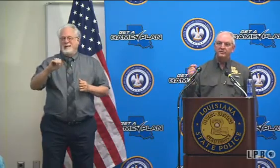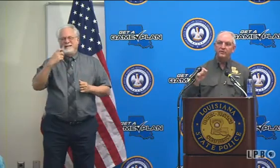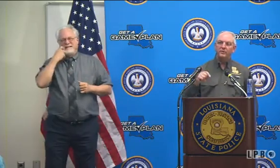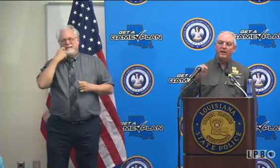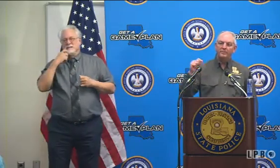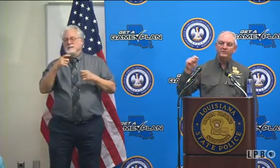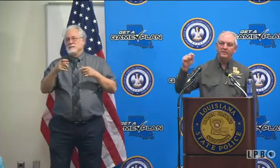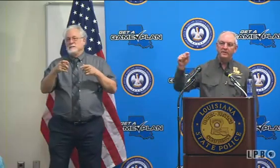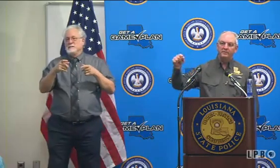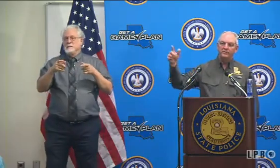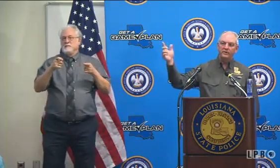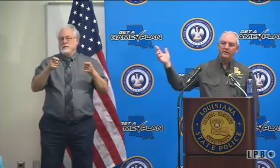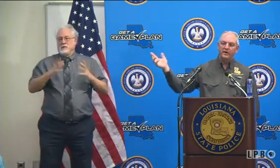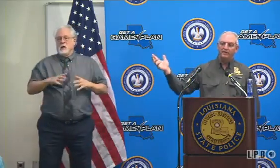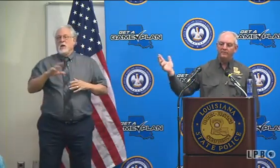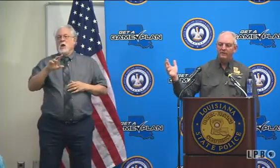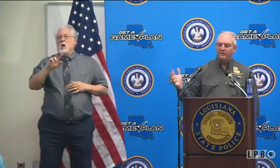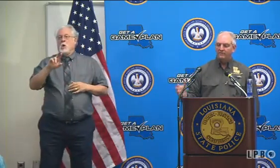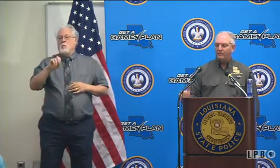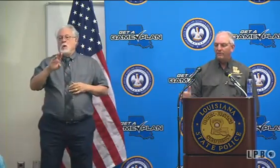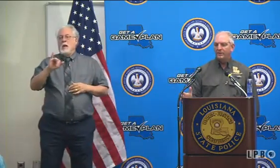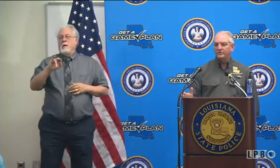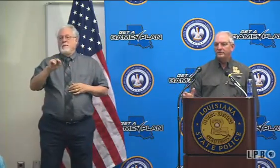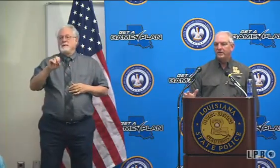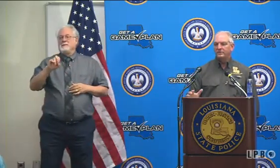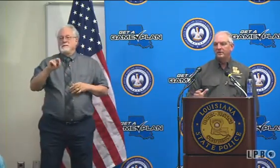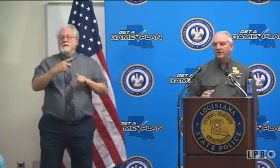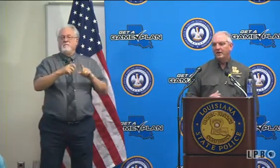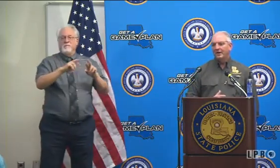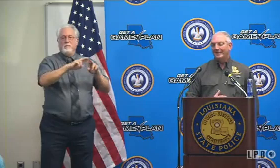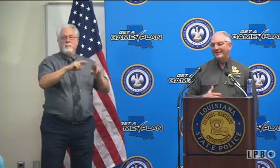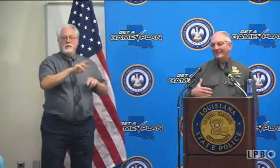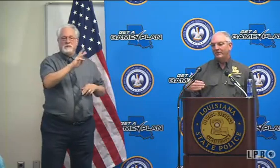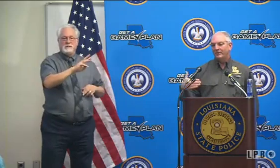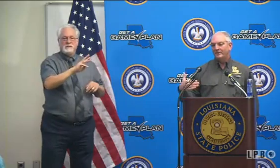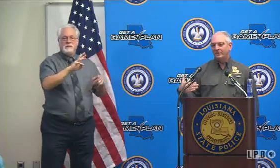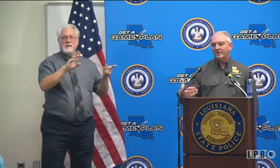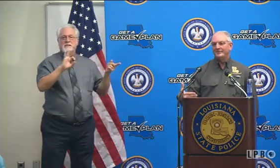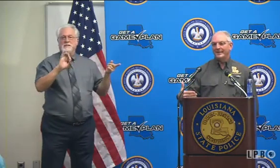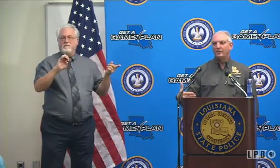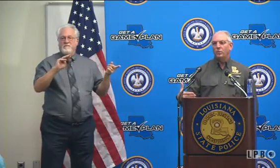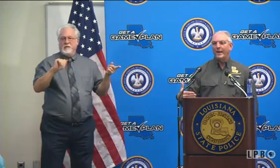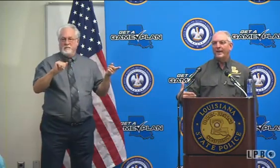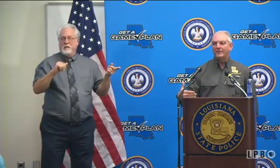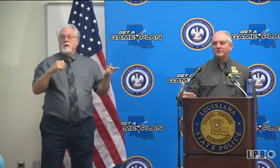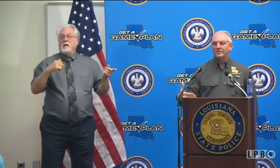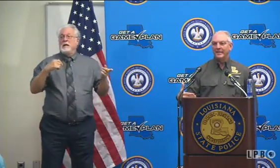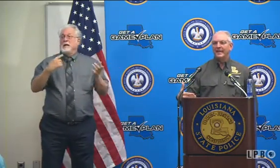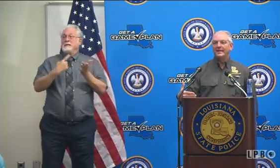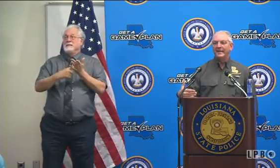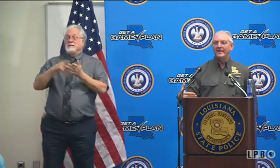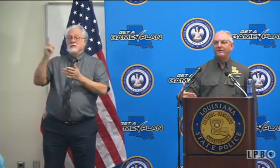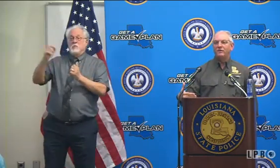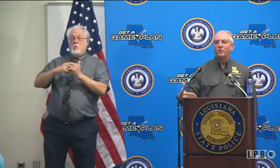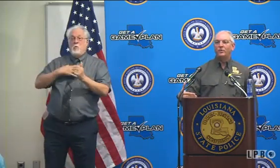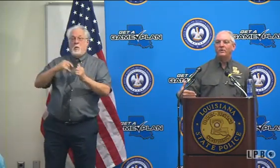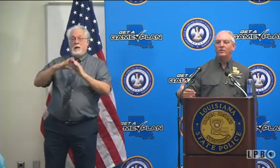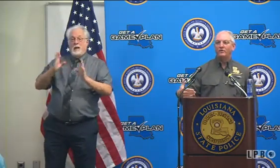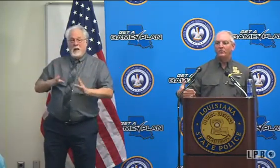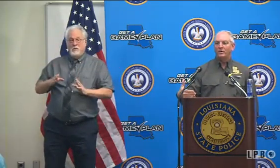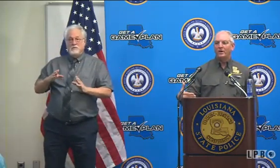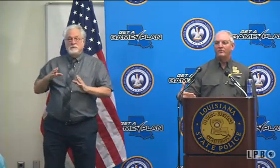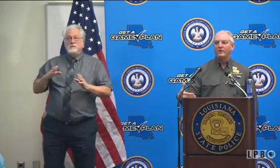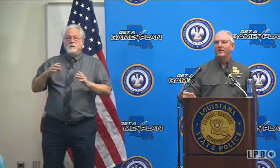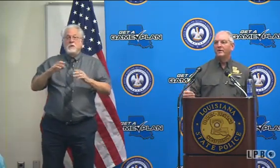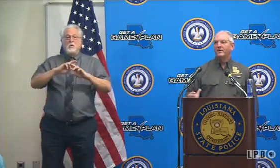just mentioned, Tony Robinson, the administrator out of FEMA Region 6, that were discussed in the White House today, leaning forward